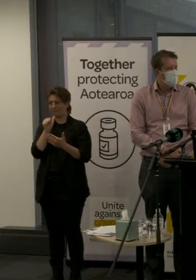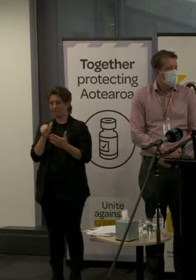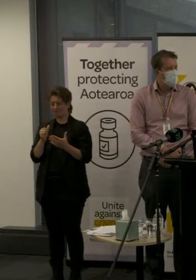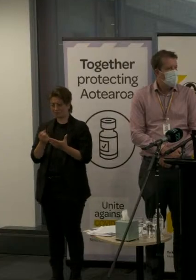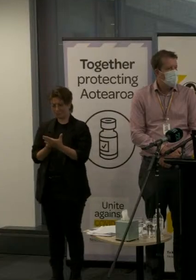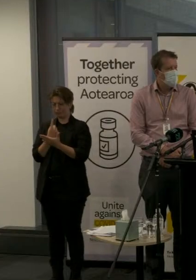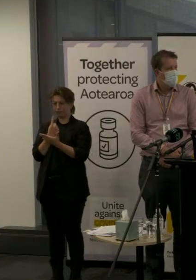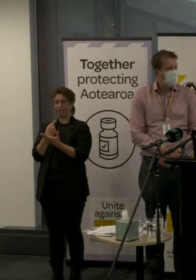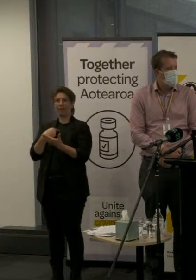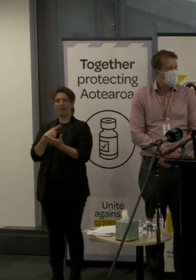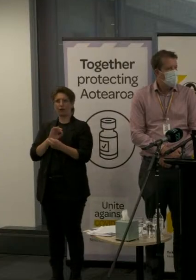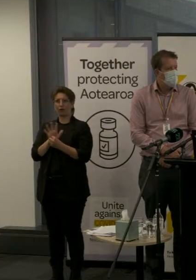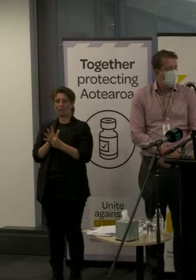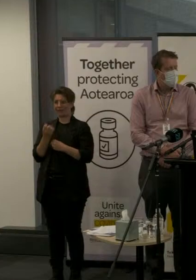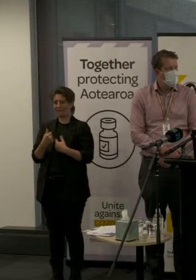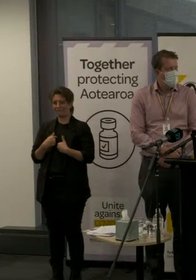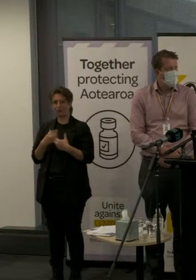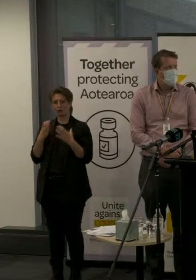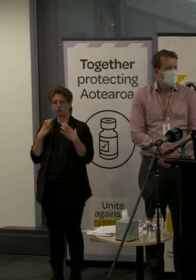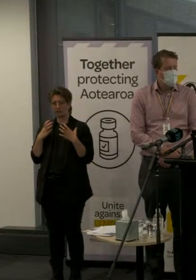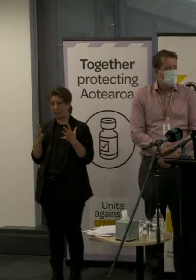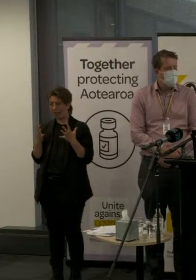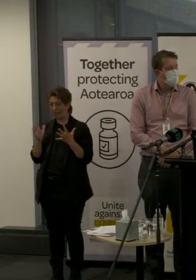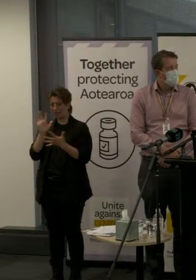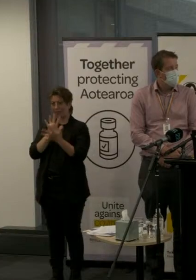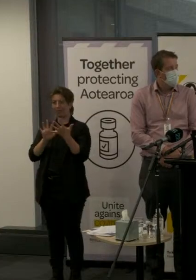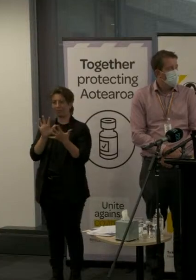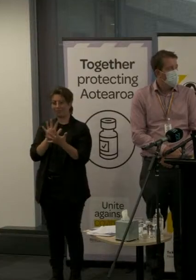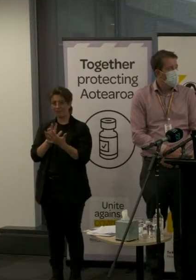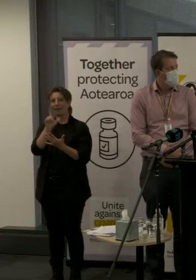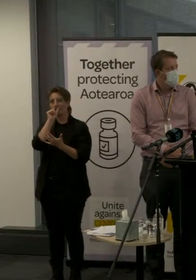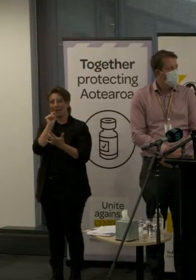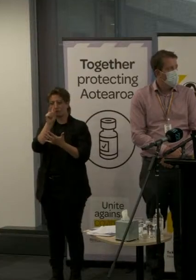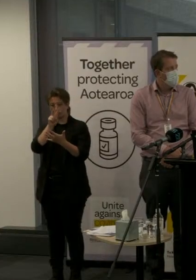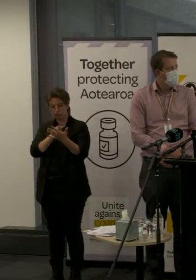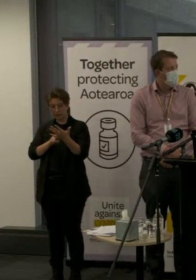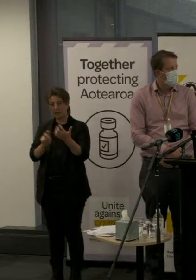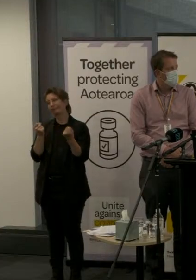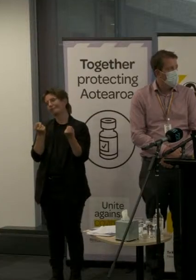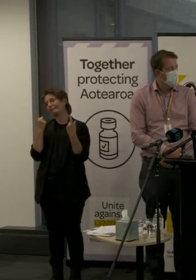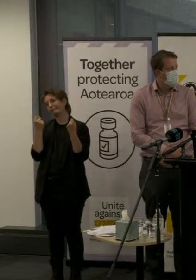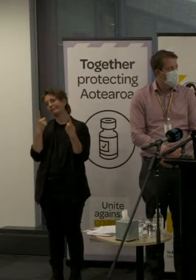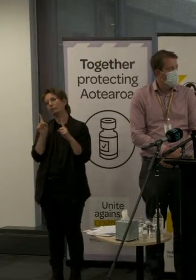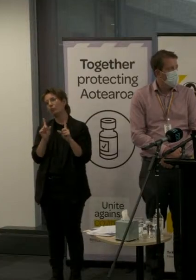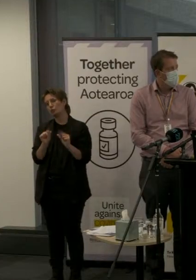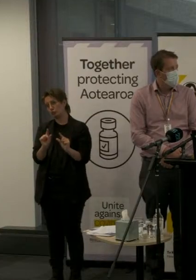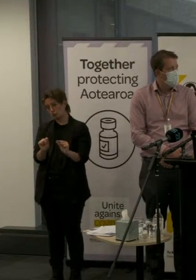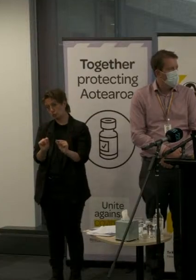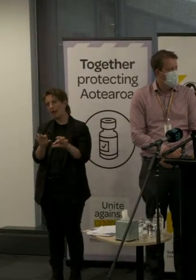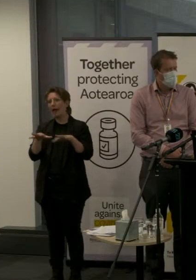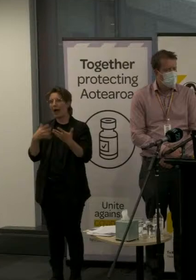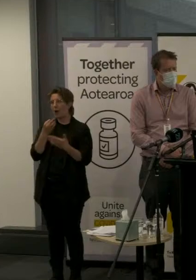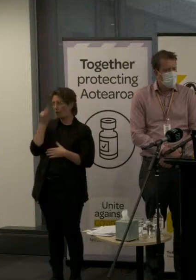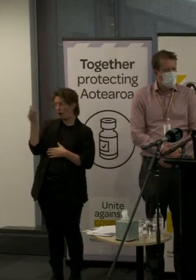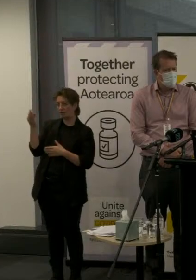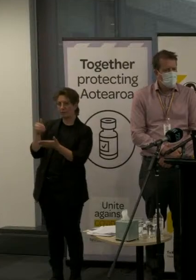COVID can easily understand what they need to do and what help they can access.